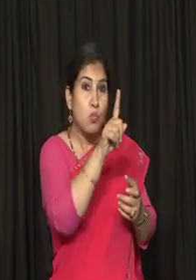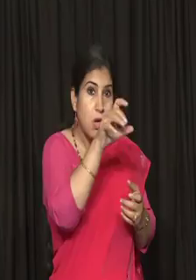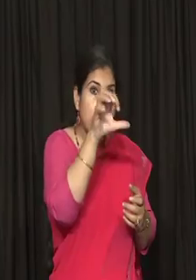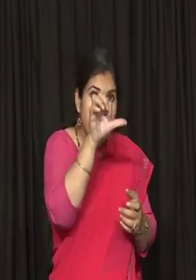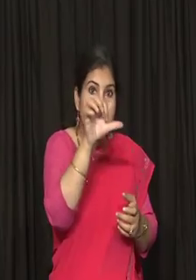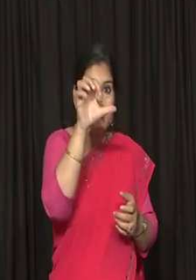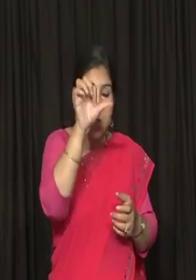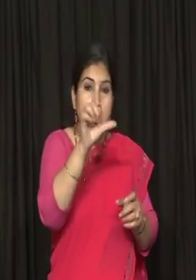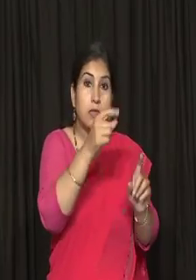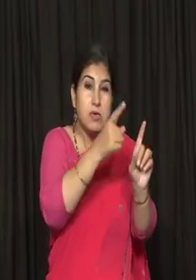199 years.